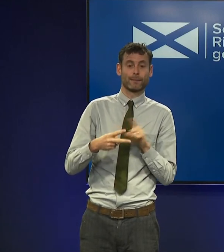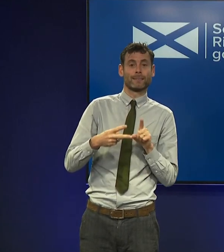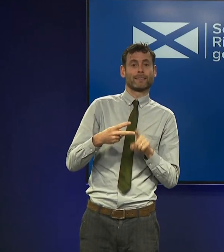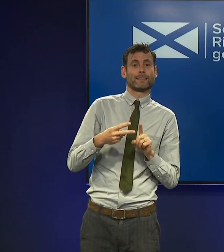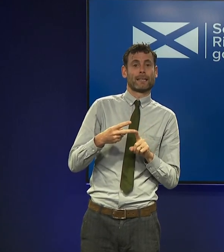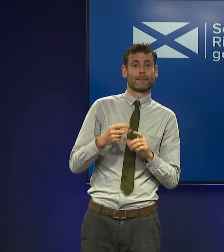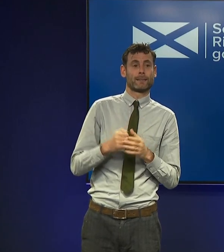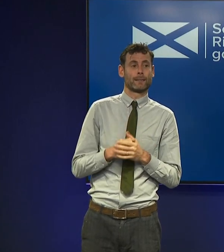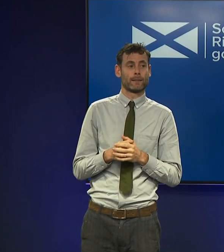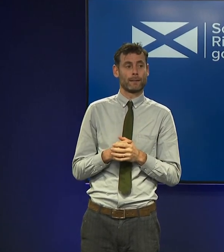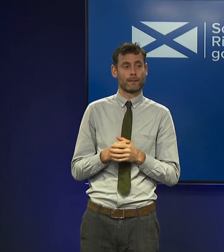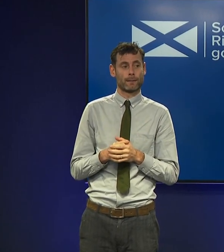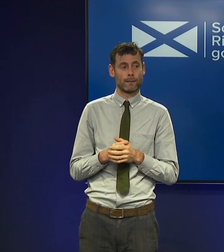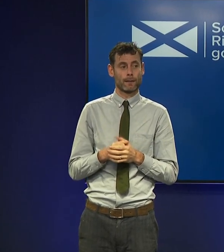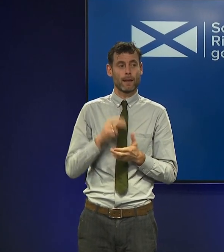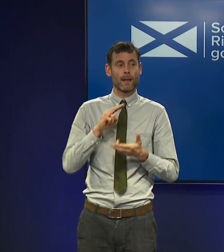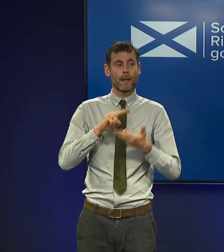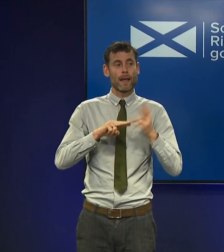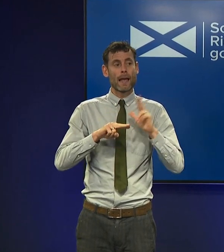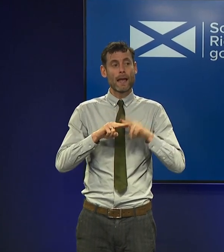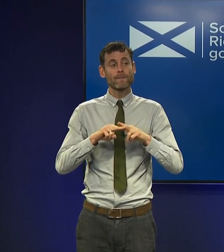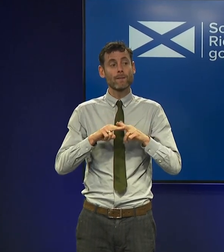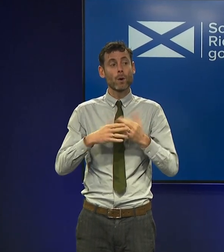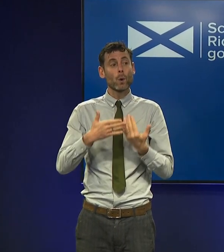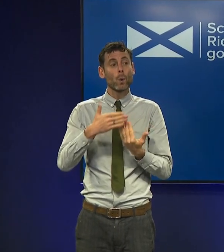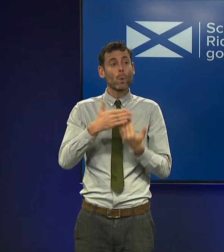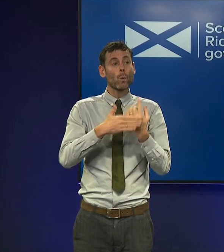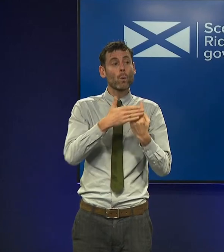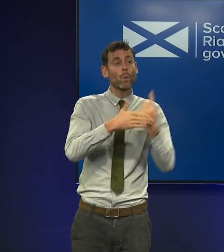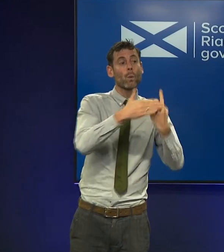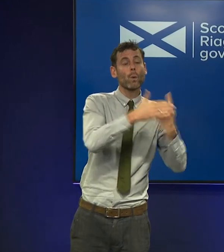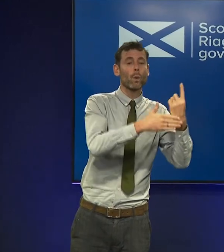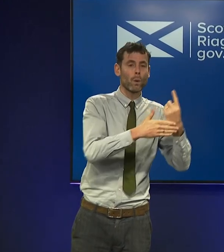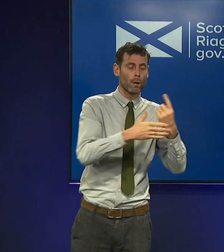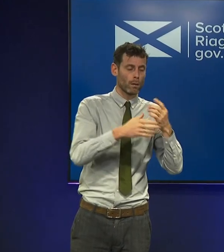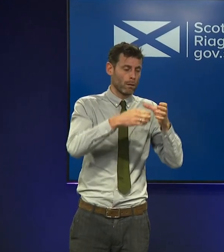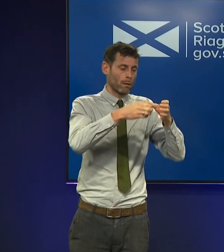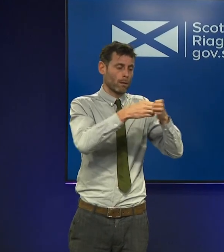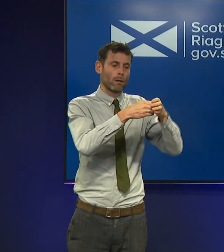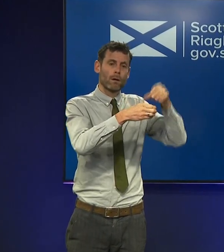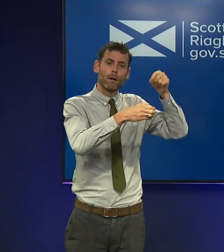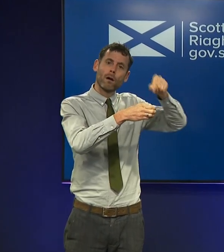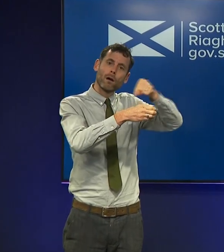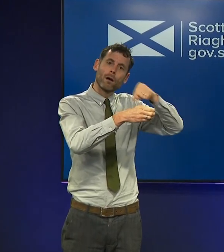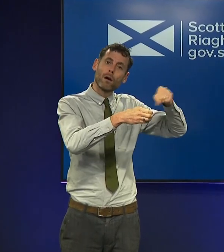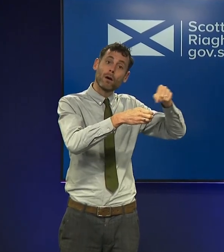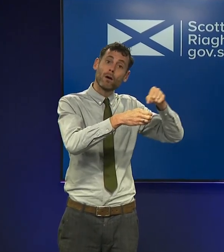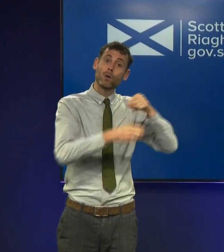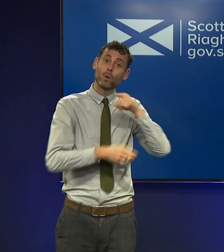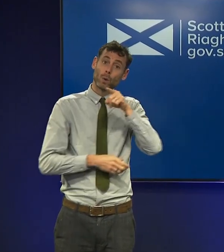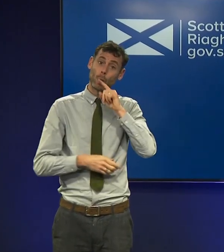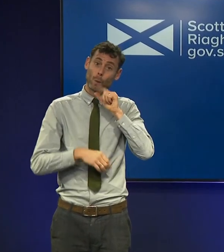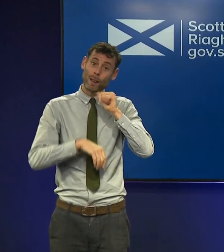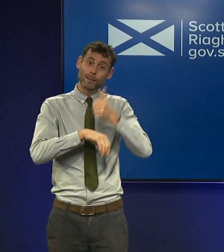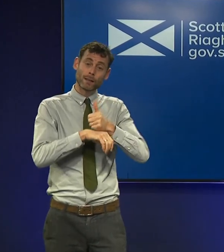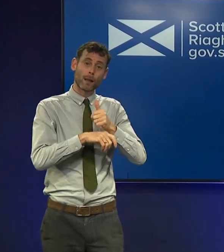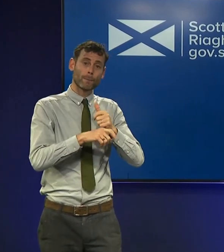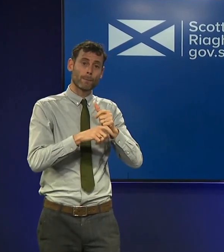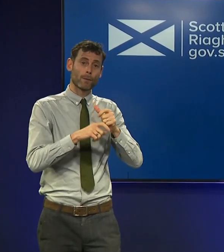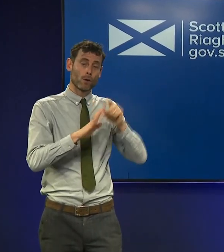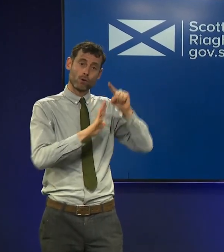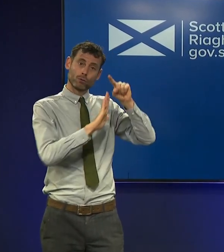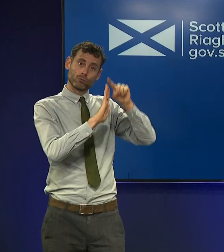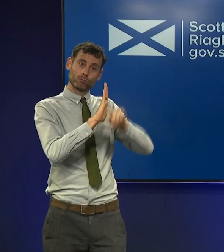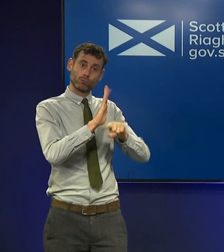have if these new cases are, we would say, clusters, would you consider imposing like regional restrictions on Glasgow or Edinburgh rather